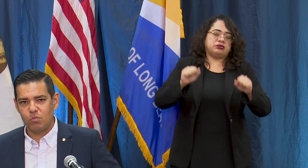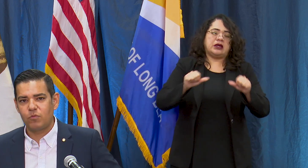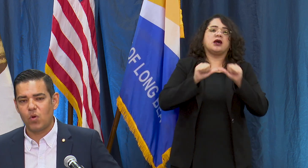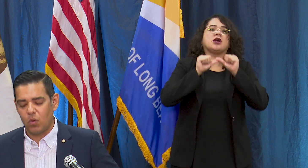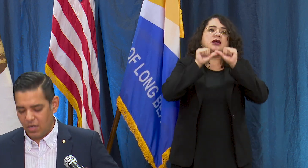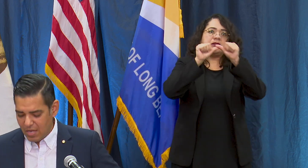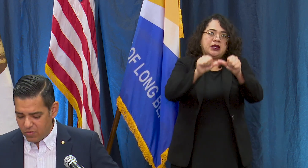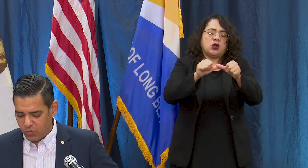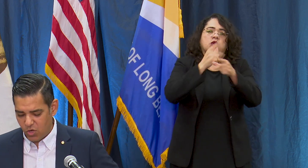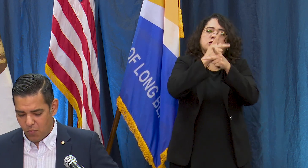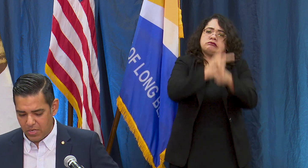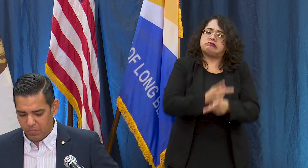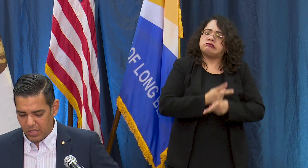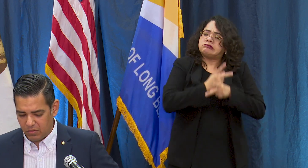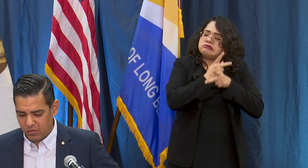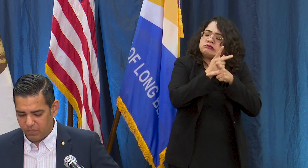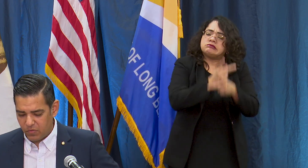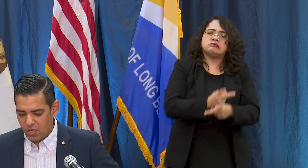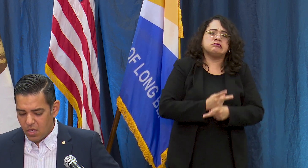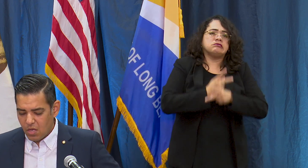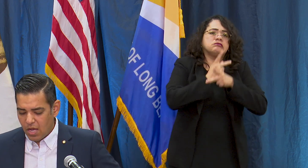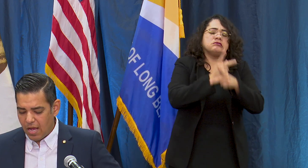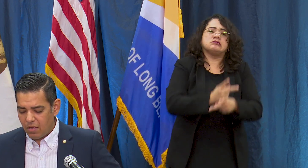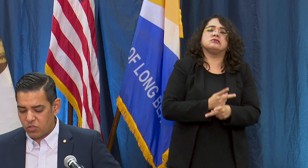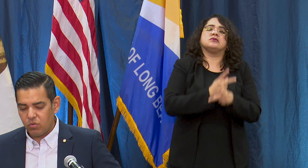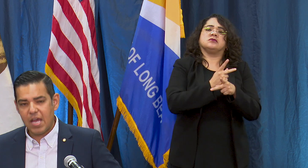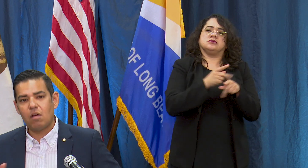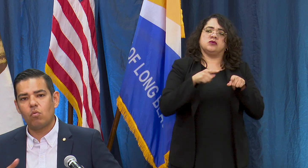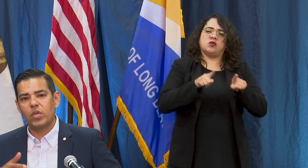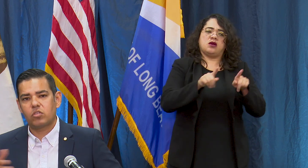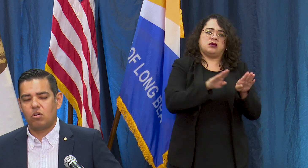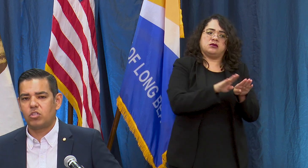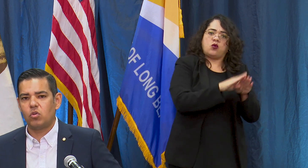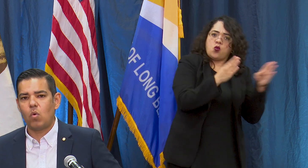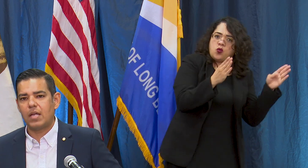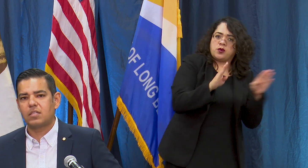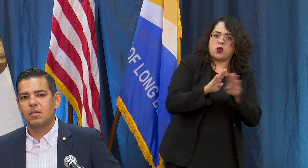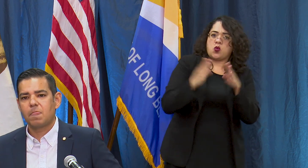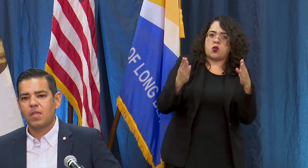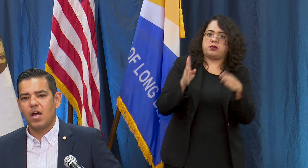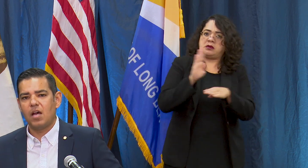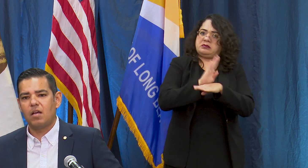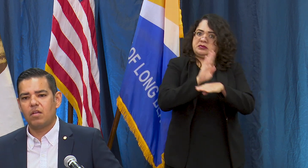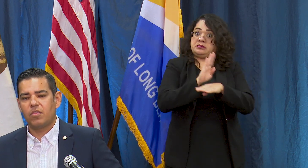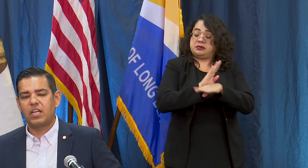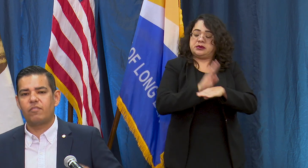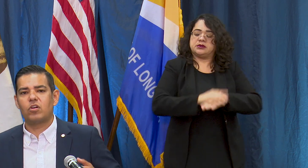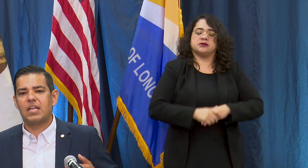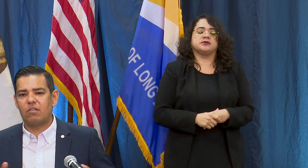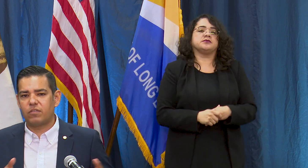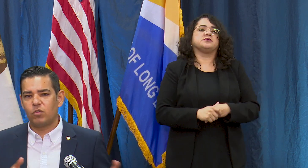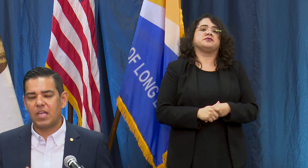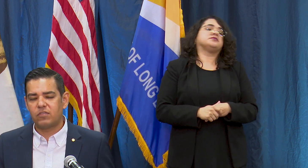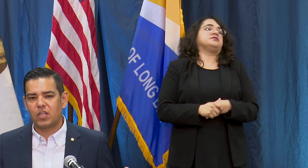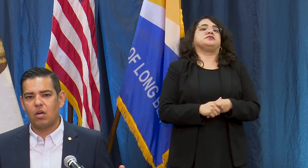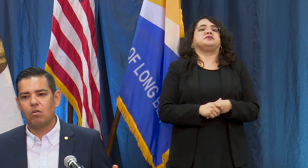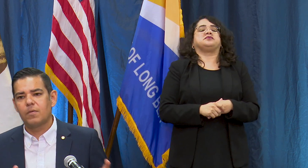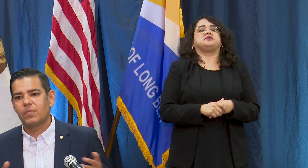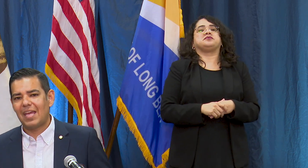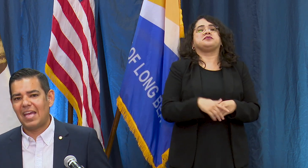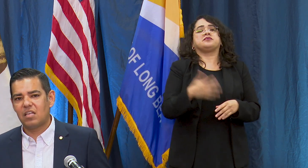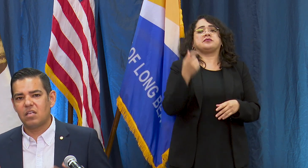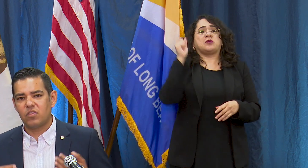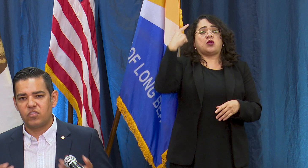cautious as we move forward in these reopening plans. So now we turn to what the governor announced a few days